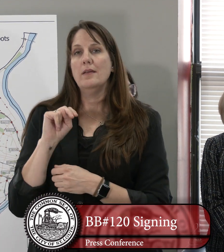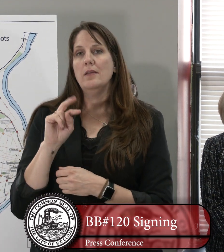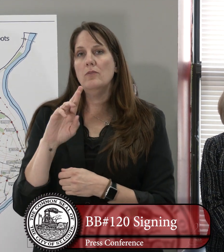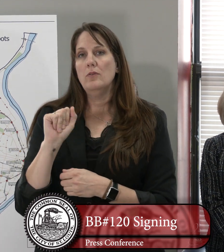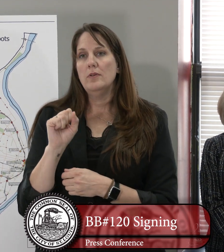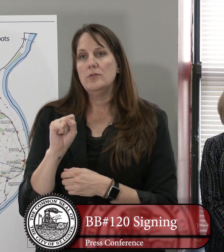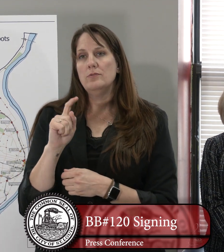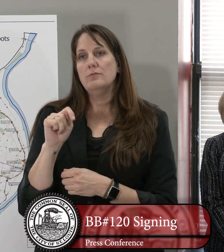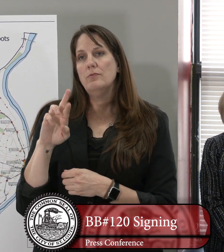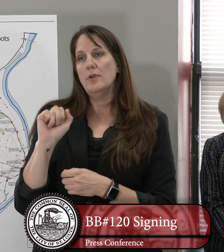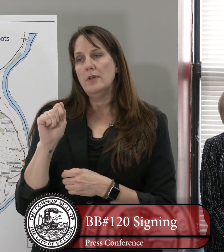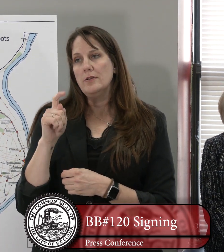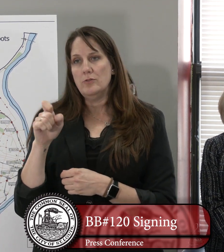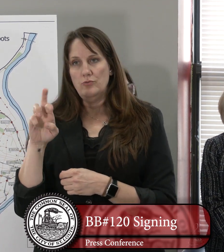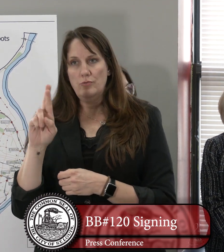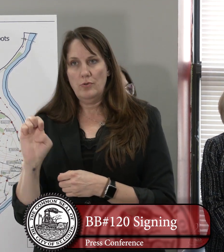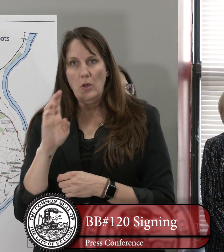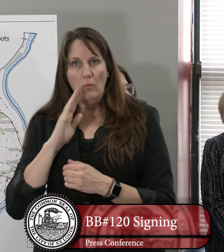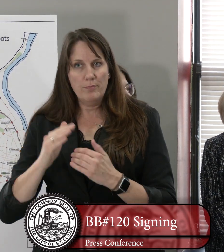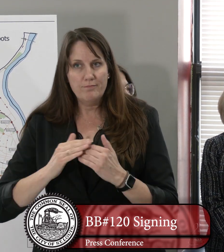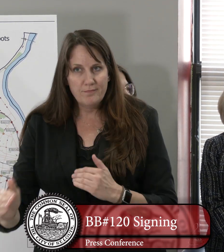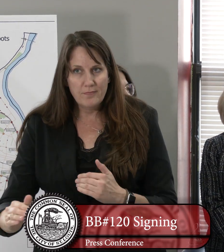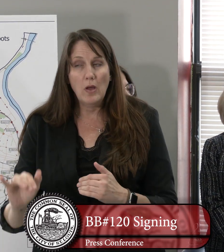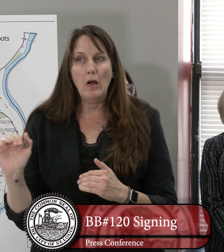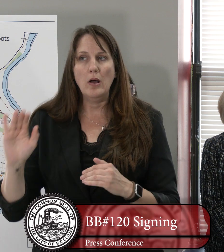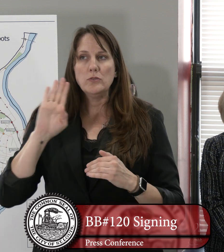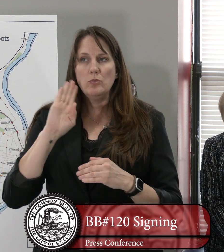timeline while keeping all of our residents updated.